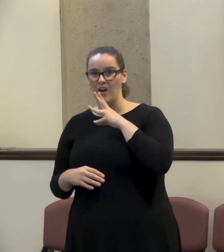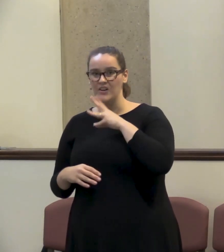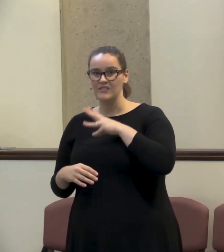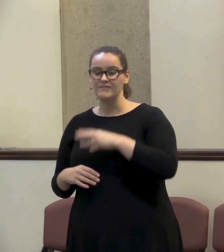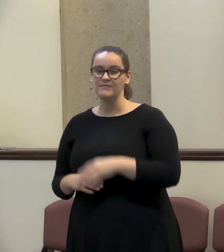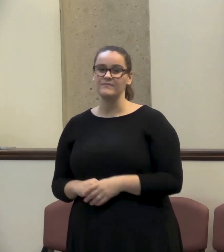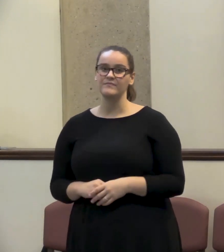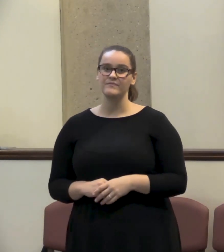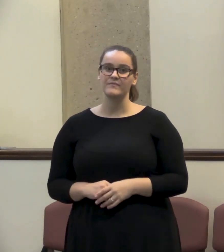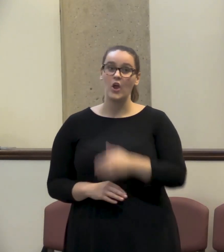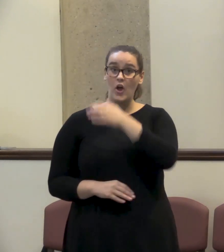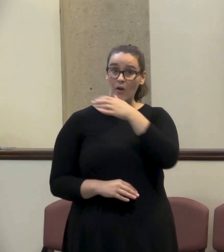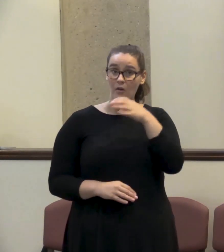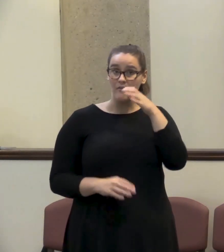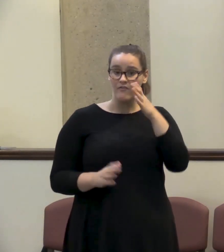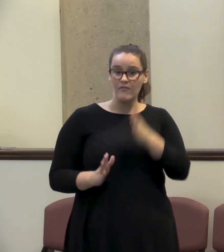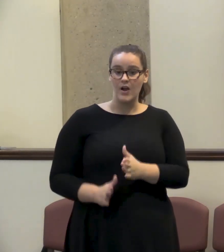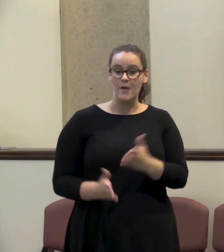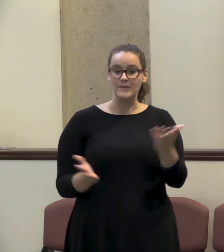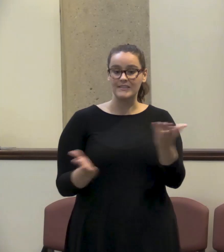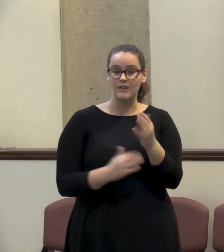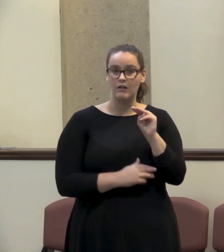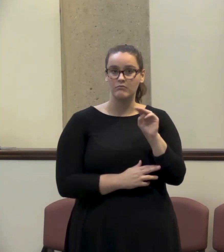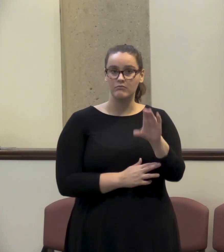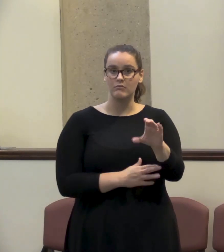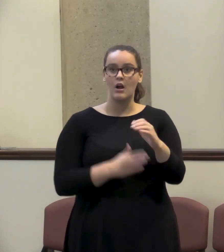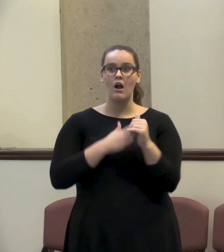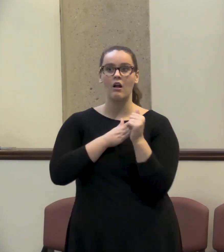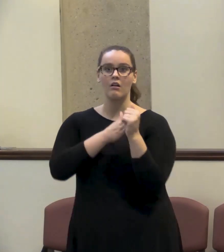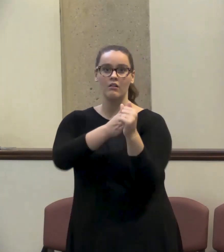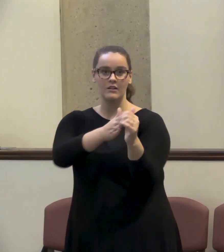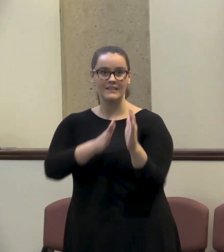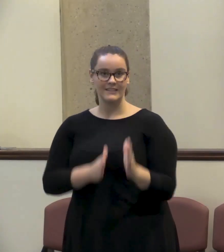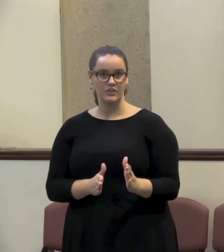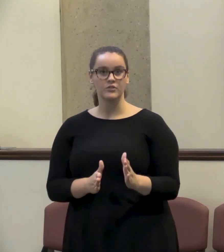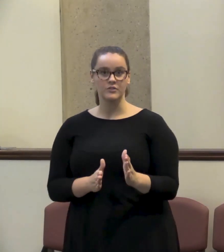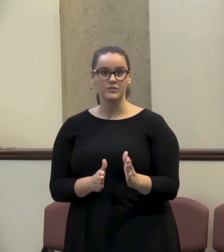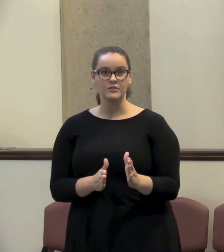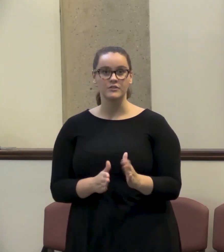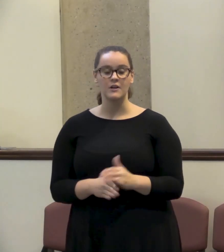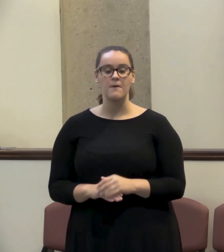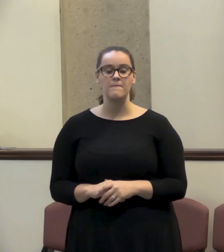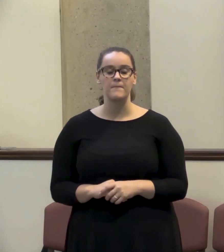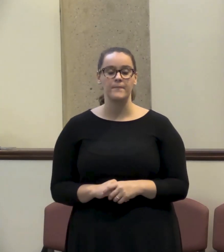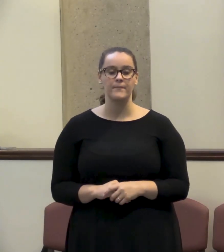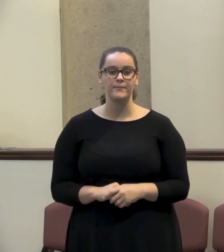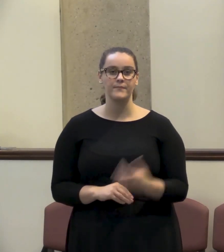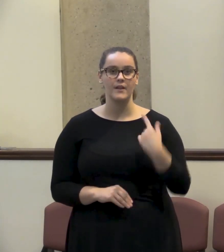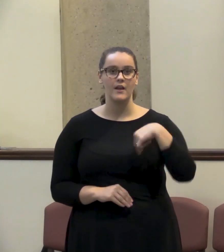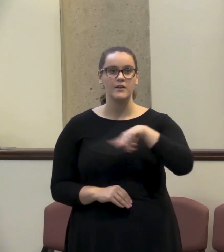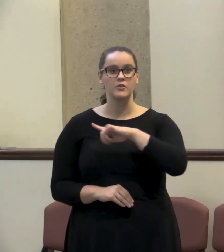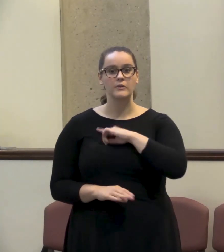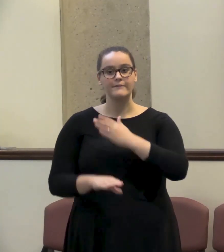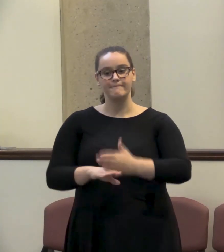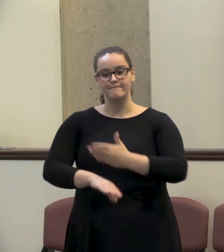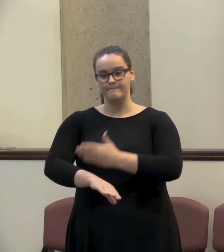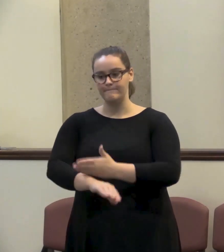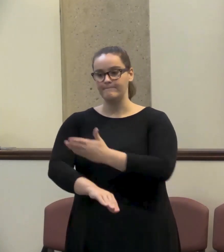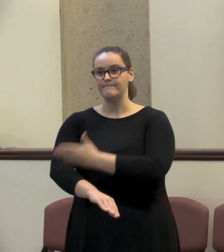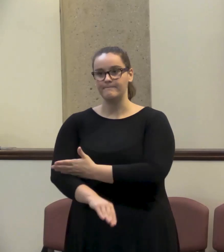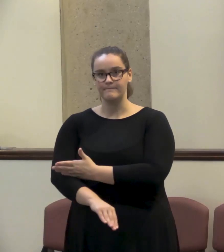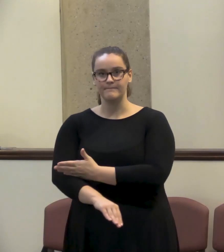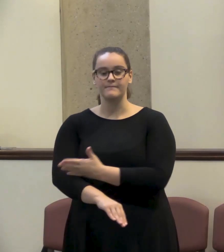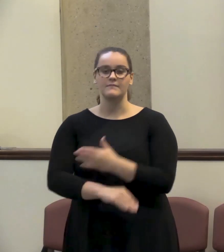And the farmers of Montgomery County are actually leaders in this practice. So hopefully, as we make more advances in the field